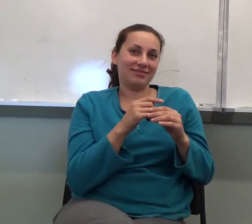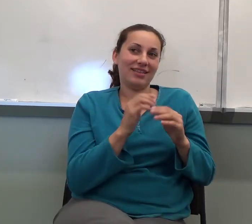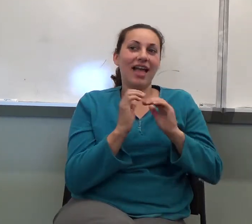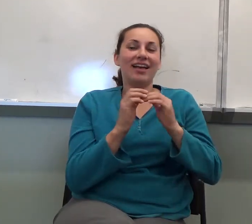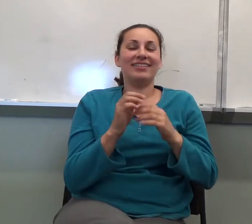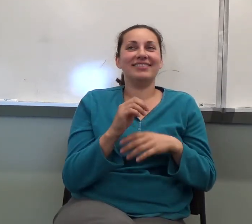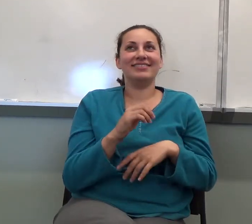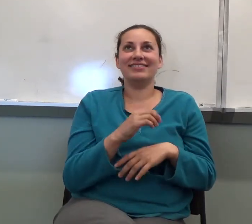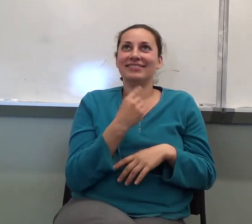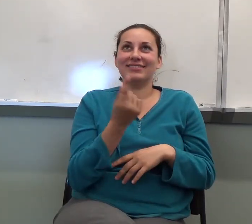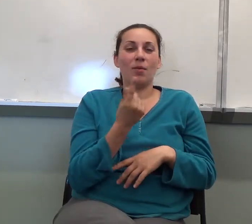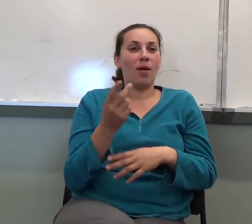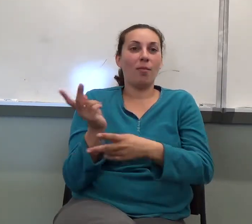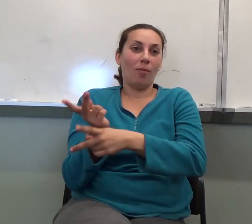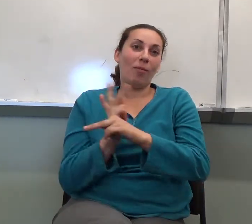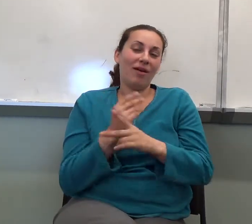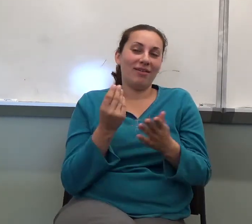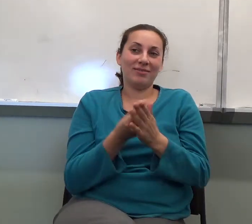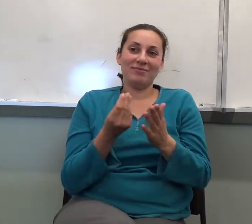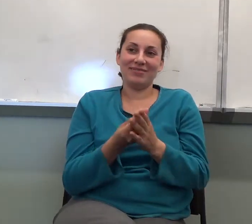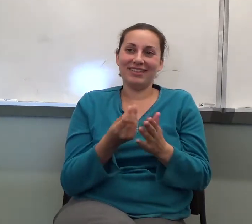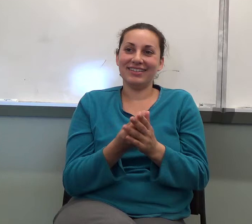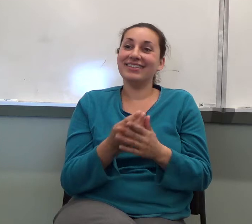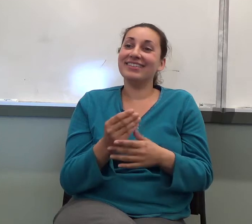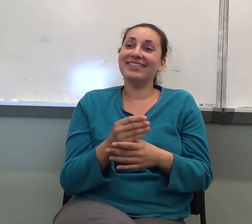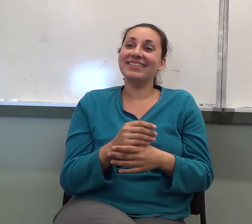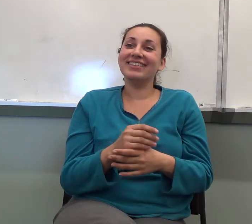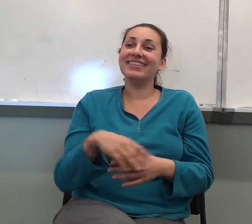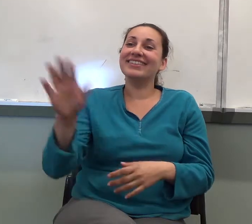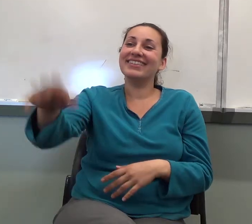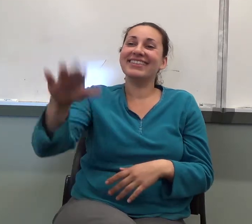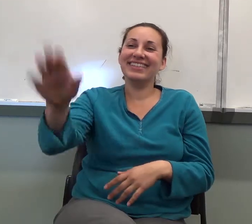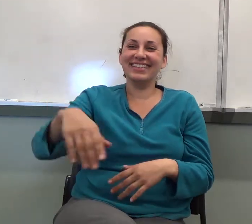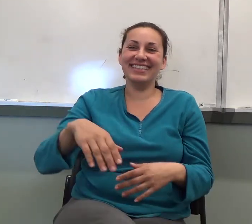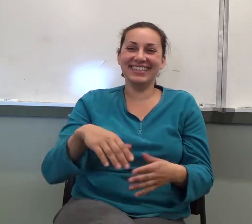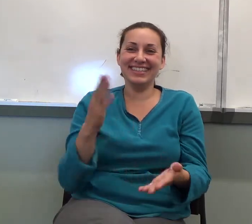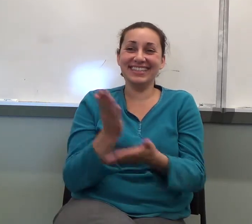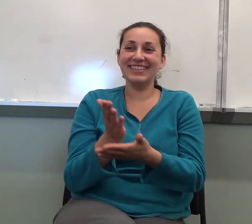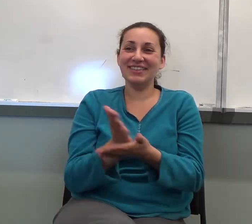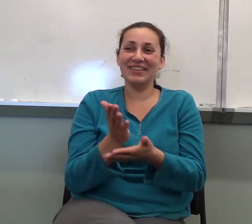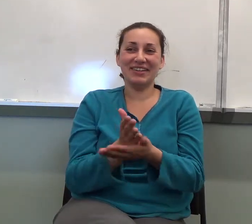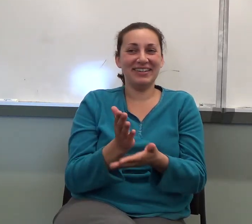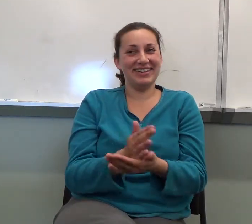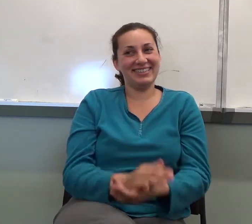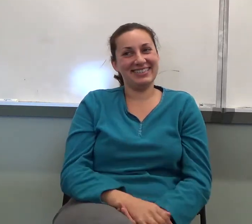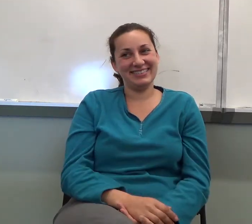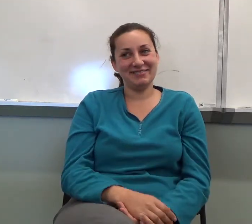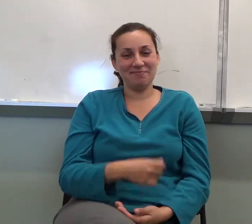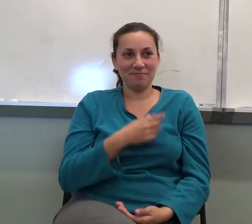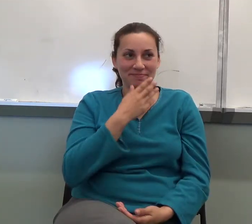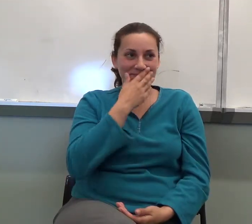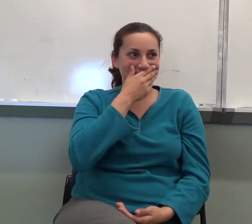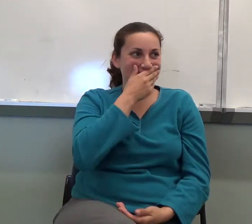$5,000, 8%, 3 years. So those are the 3 types of information we